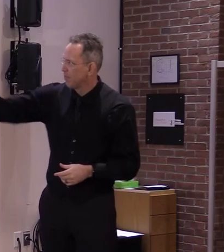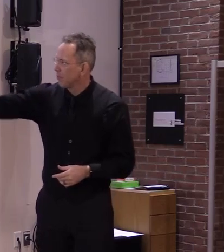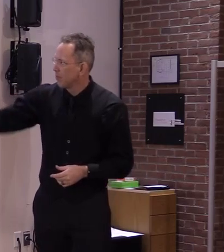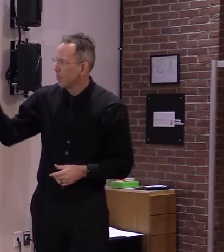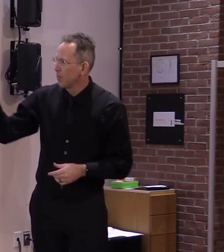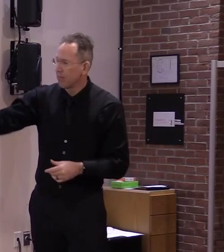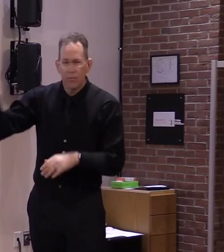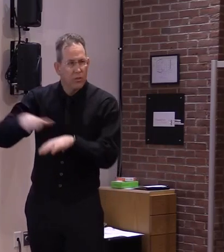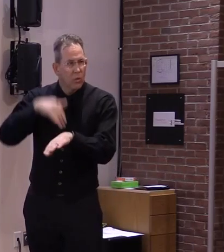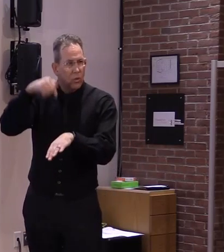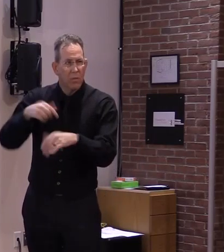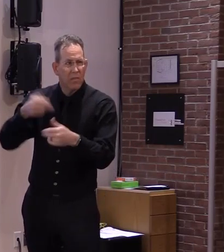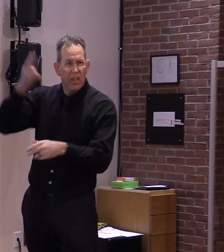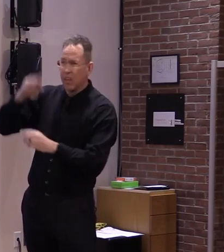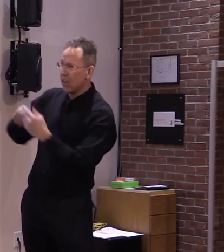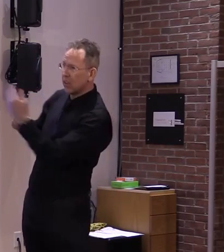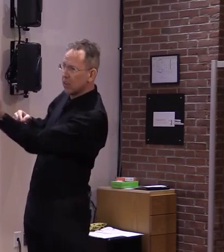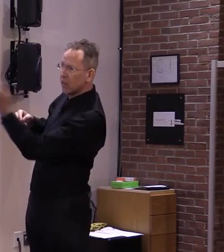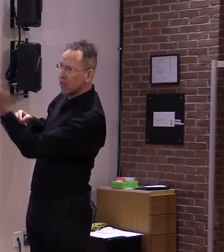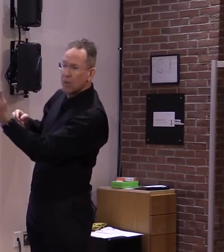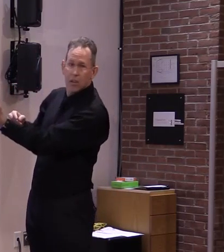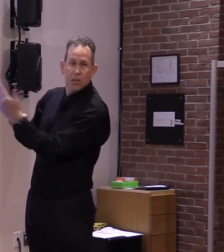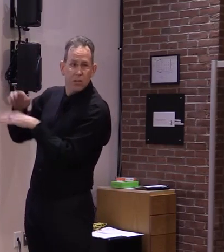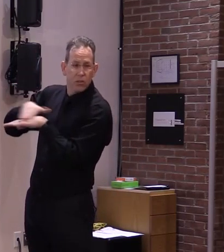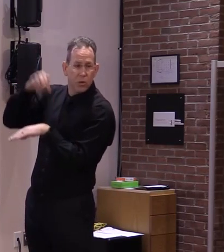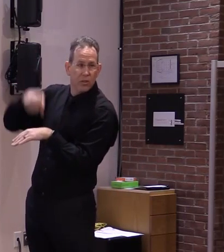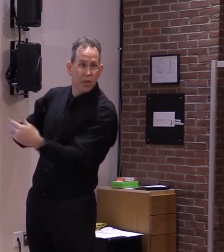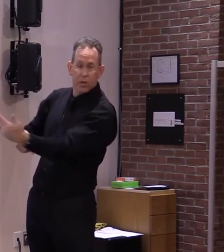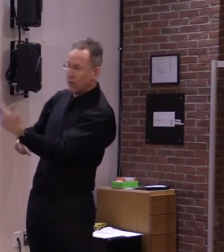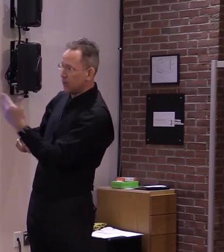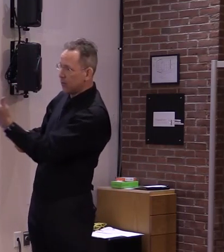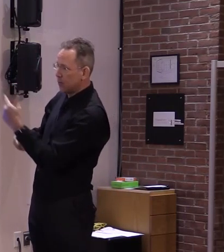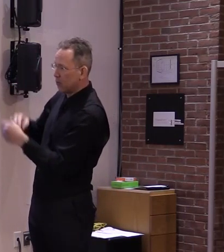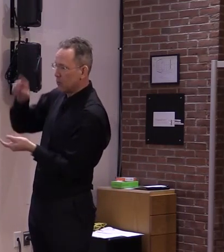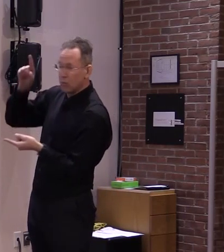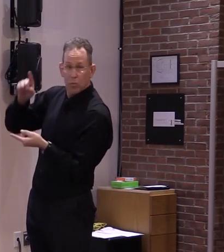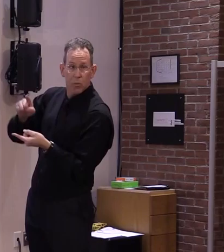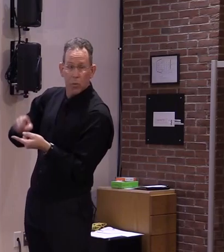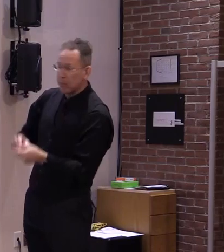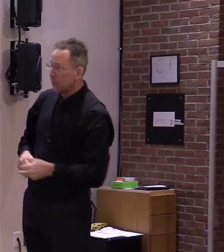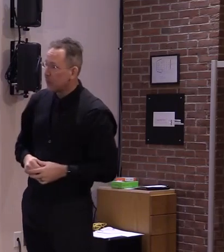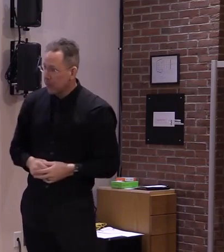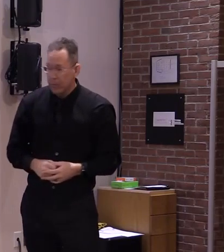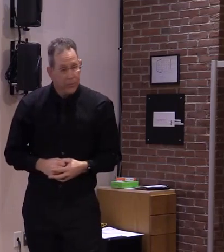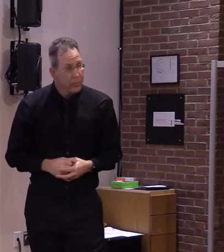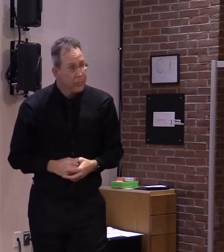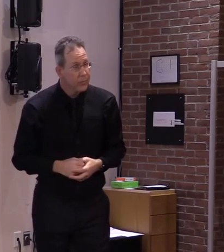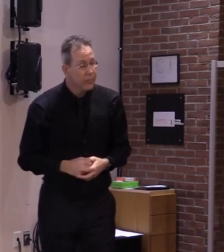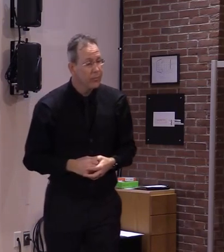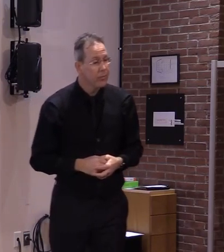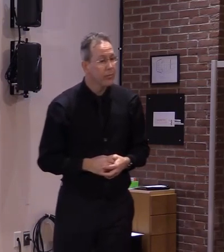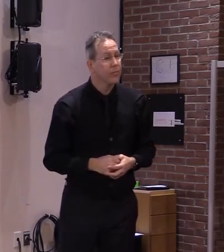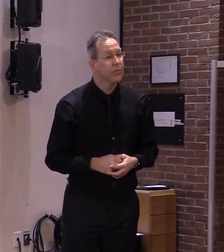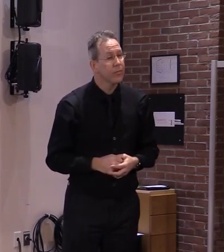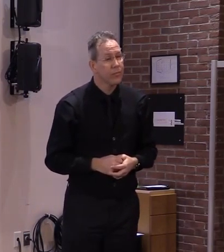continued to see gradual decreases with the average seven-day rate coming down over 30% from the most recent